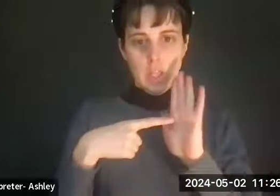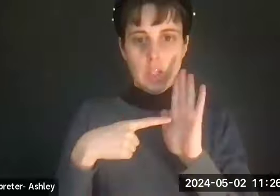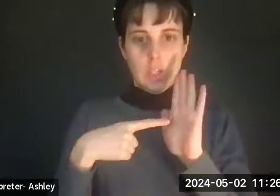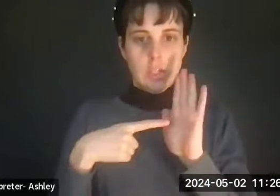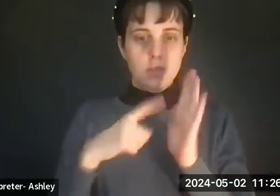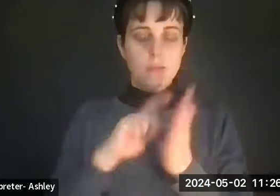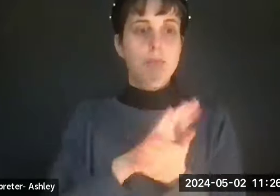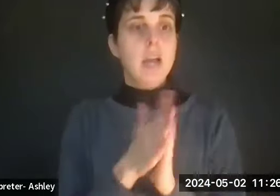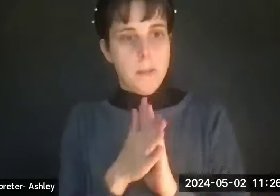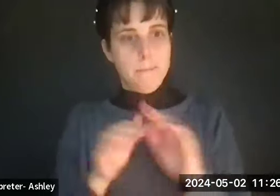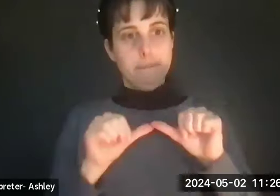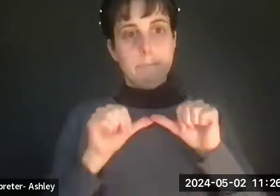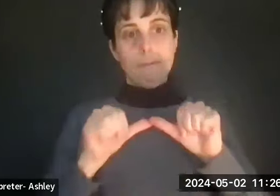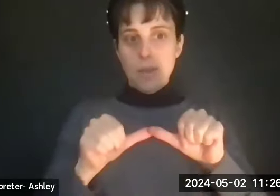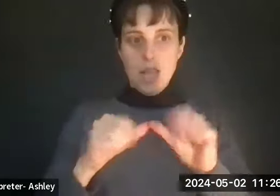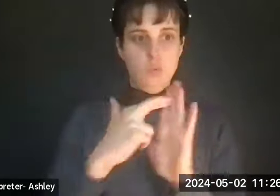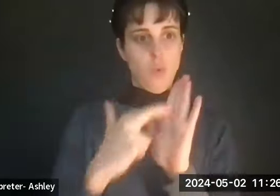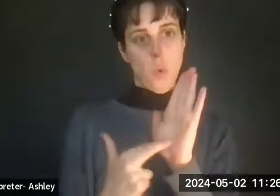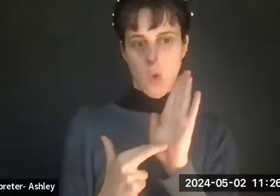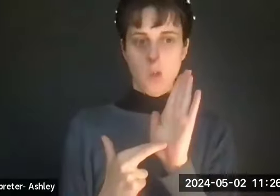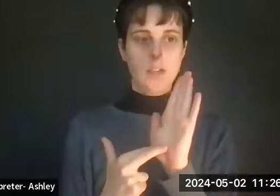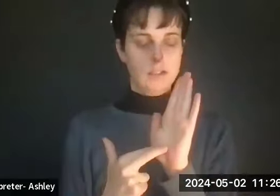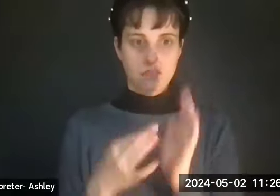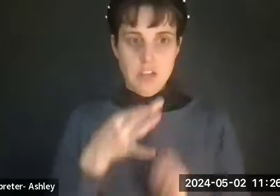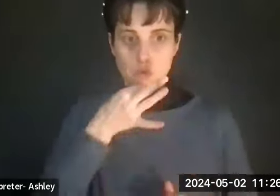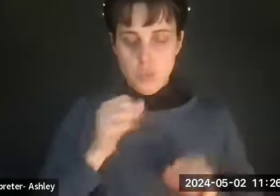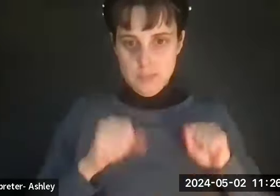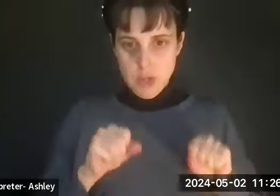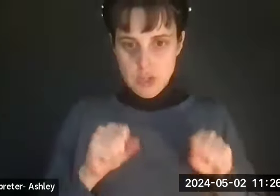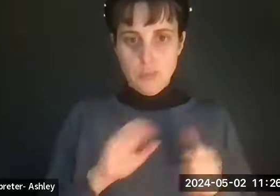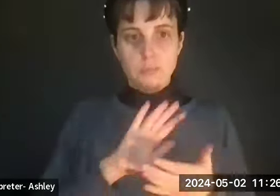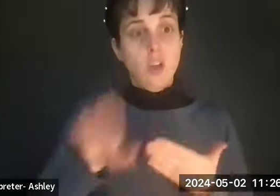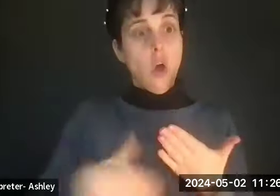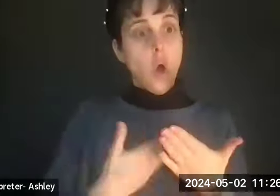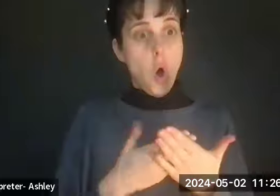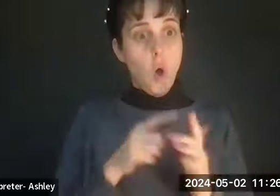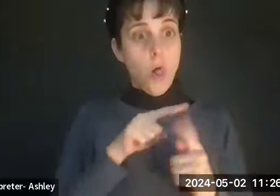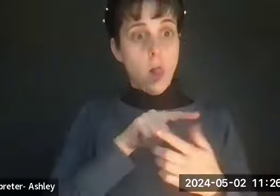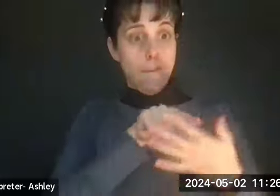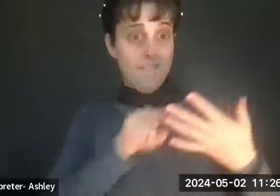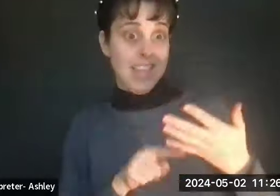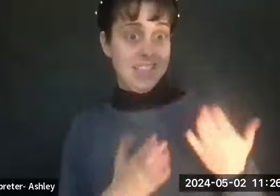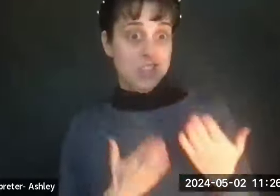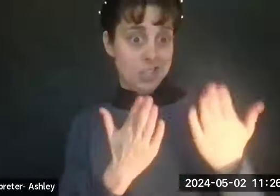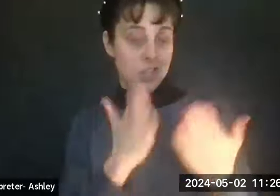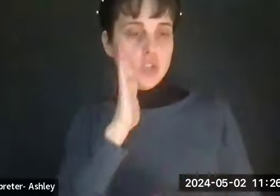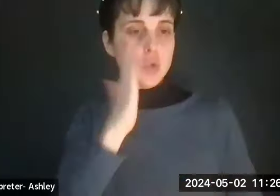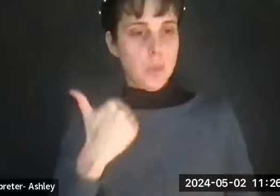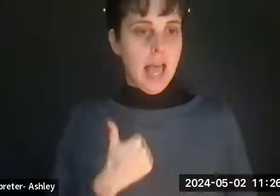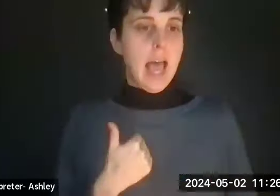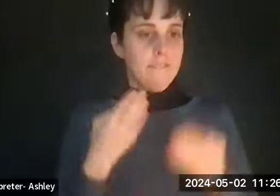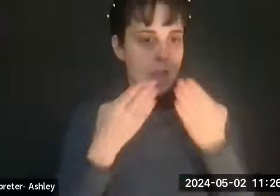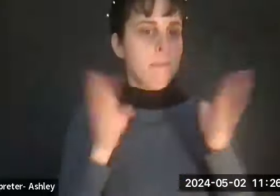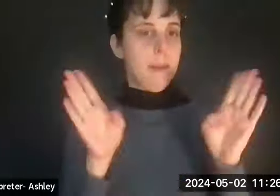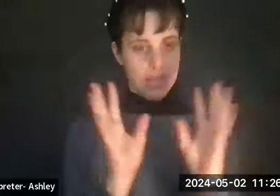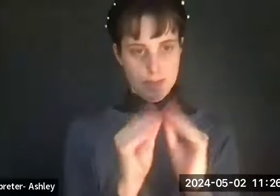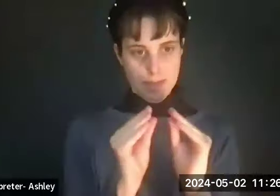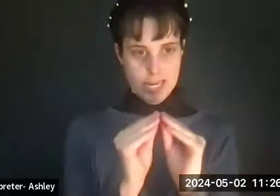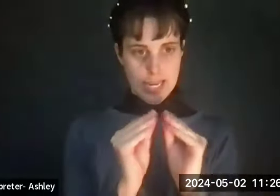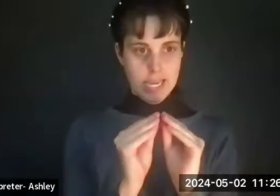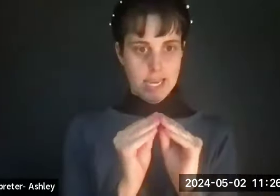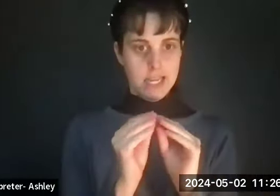possible. All these projects will have public meetings for input from interested parties, and we share those invitations through